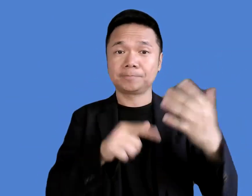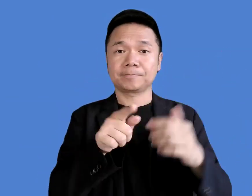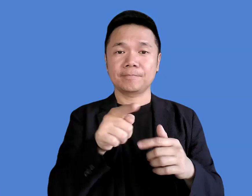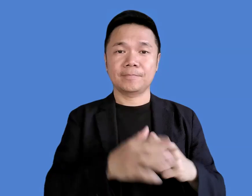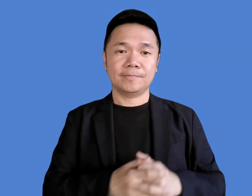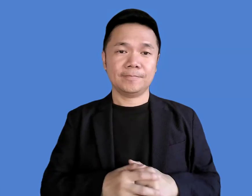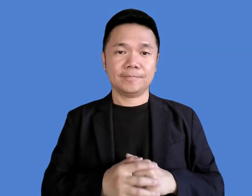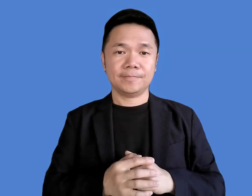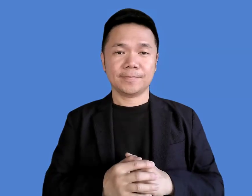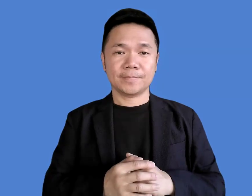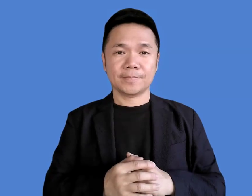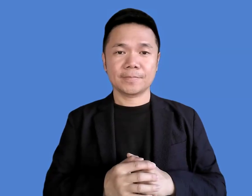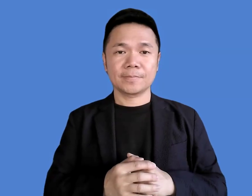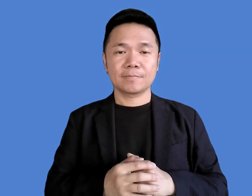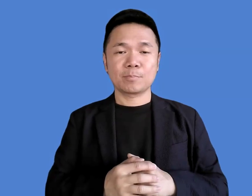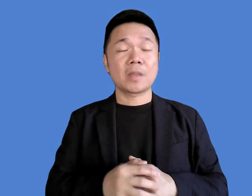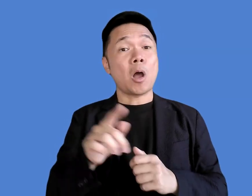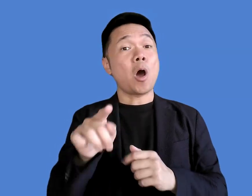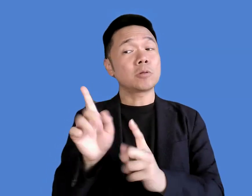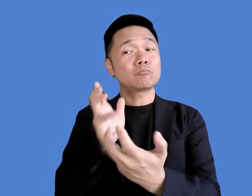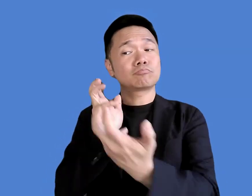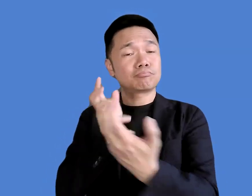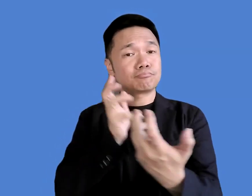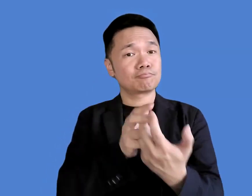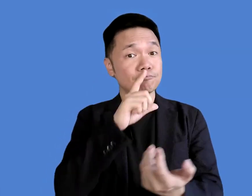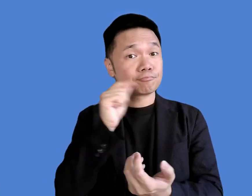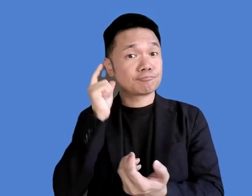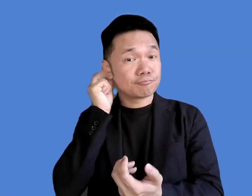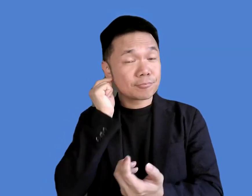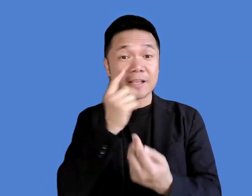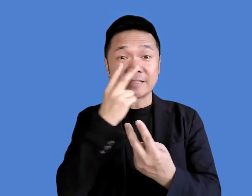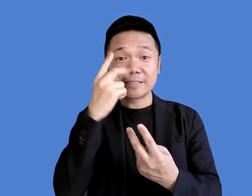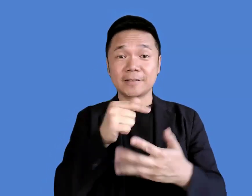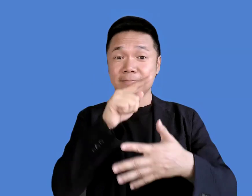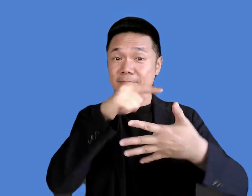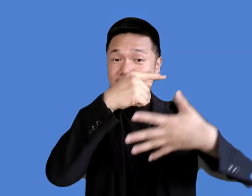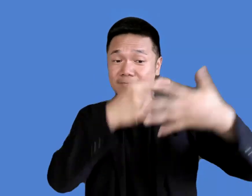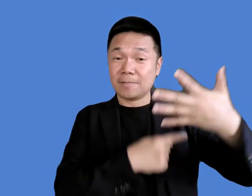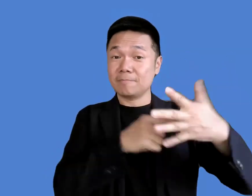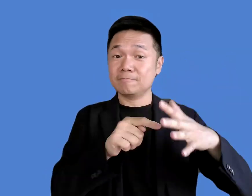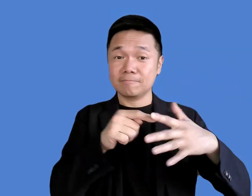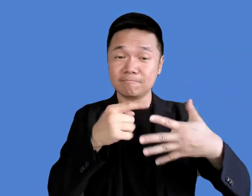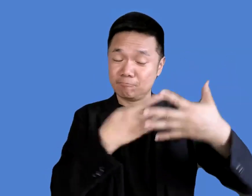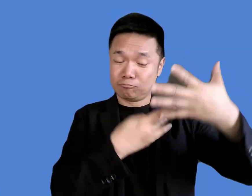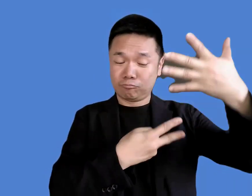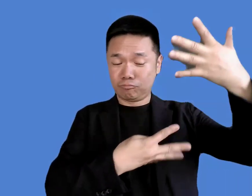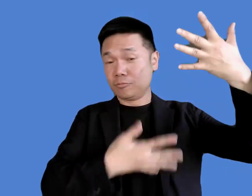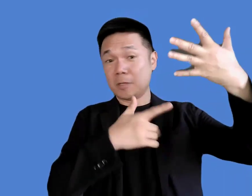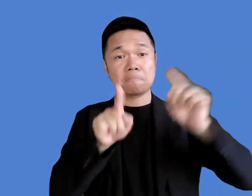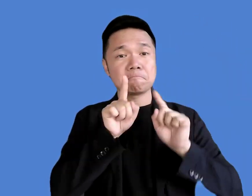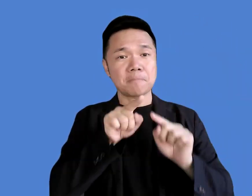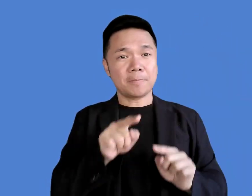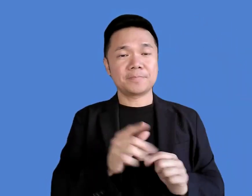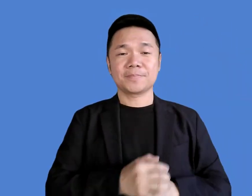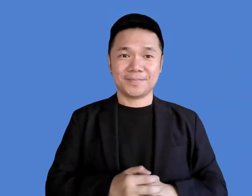you kind of that spectrum of the webs. So we're curious to see what all of you think joining us online. We've